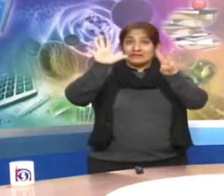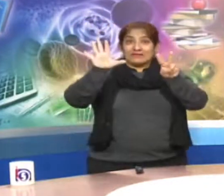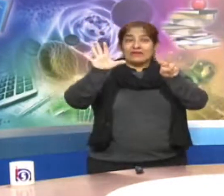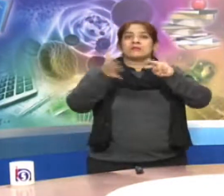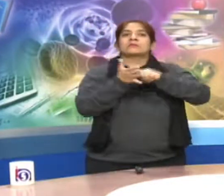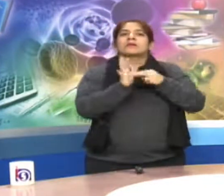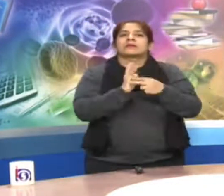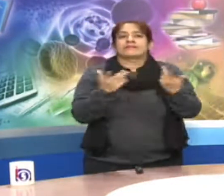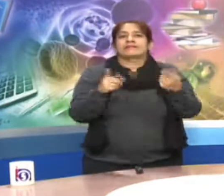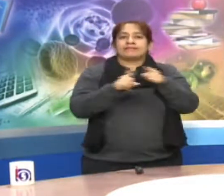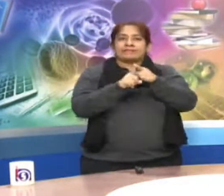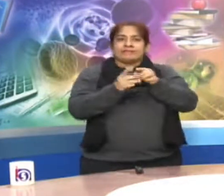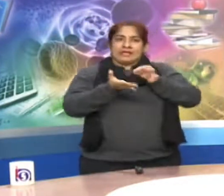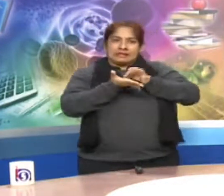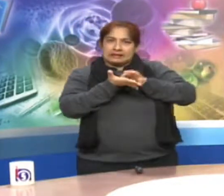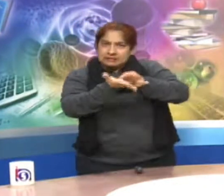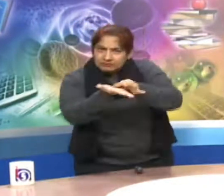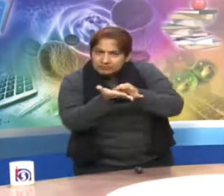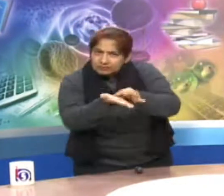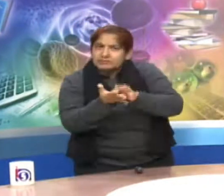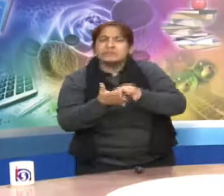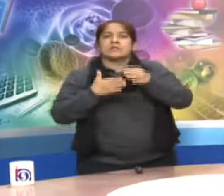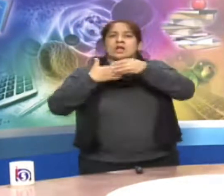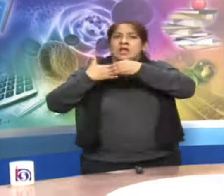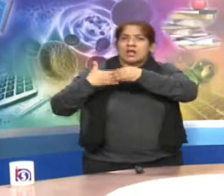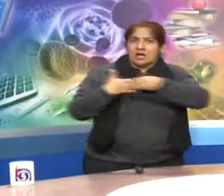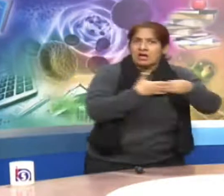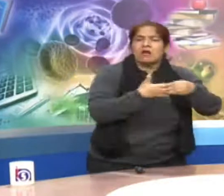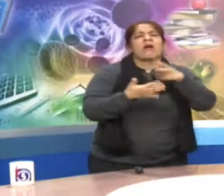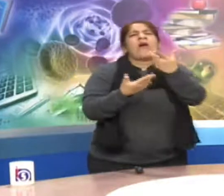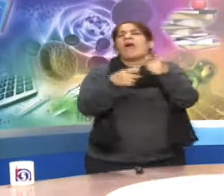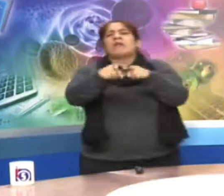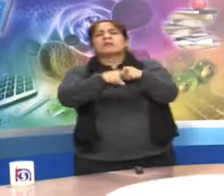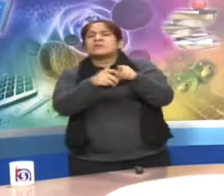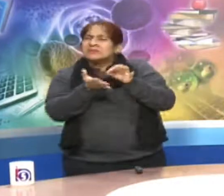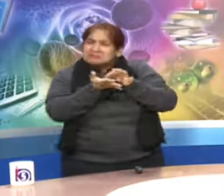7th point is counseling and guidance.